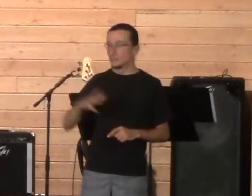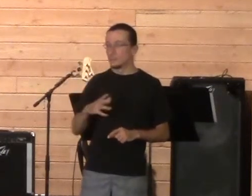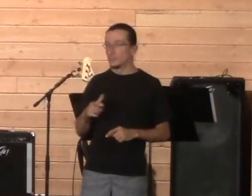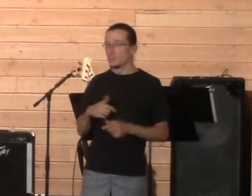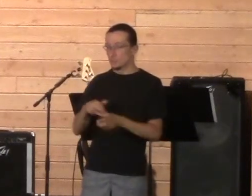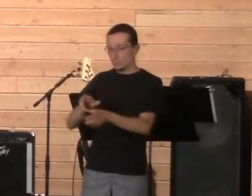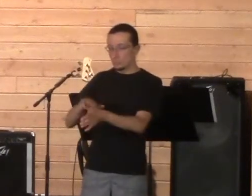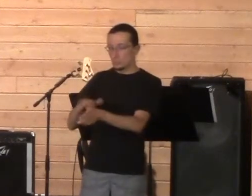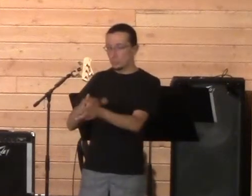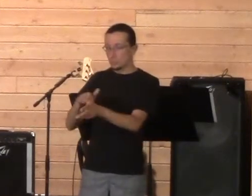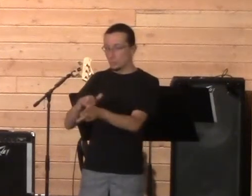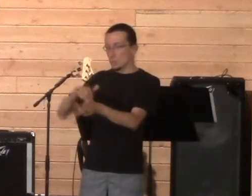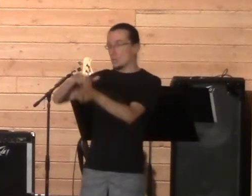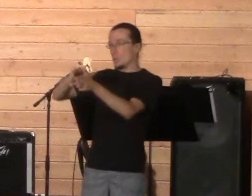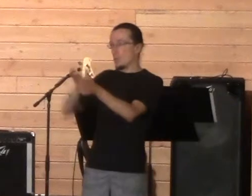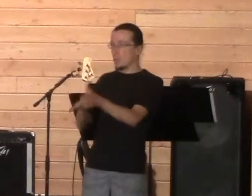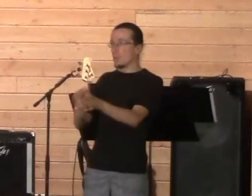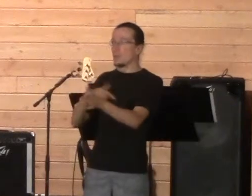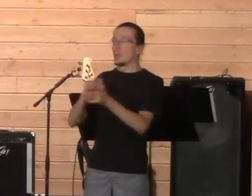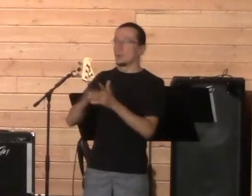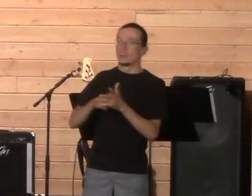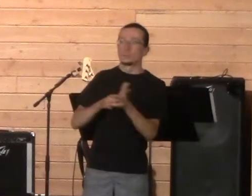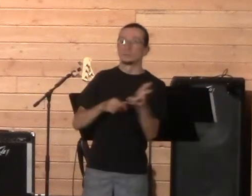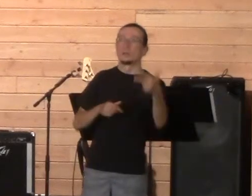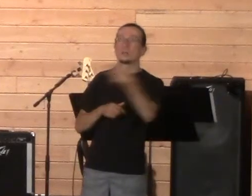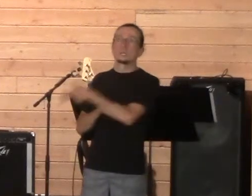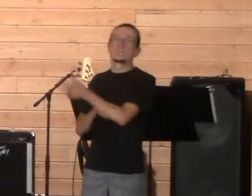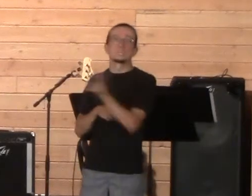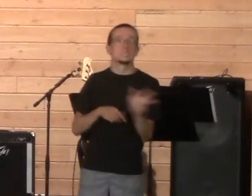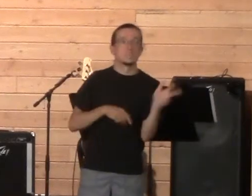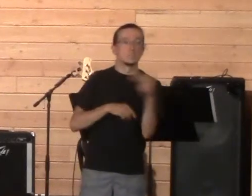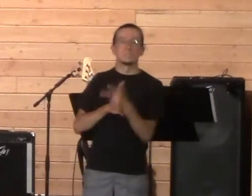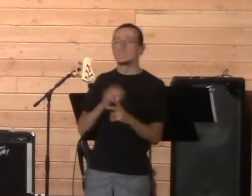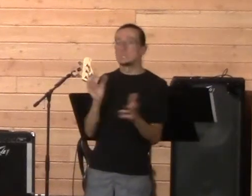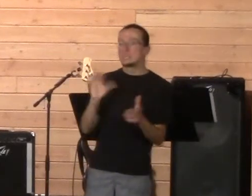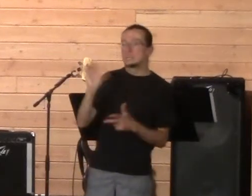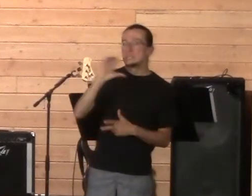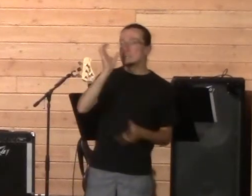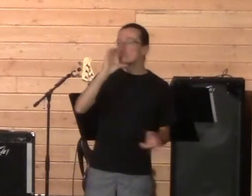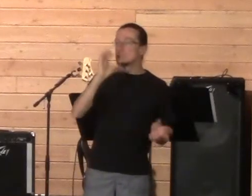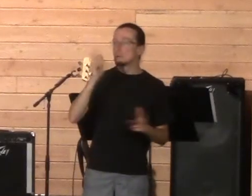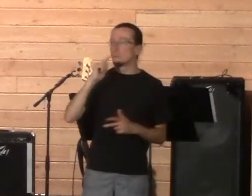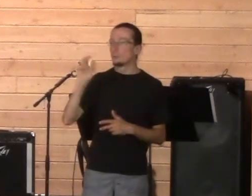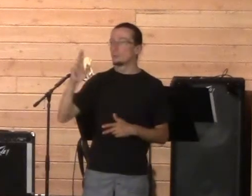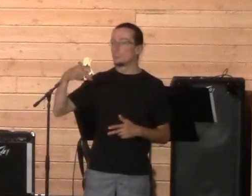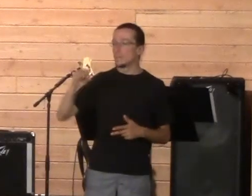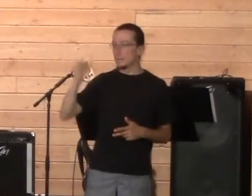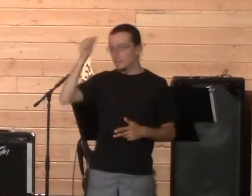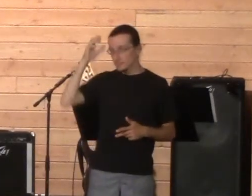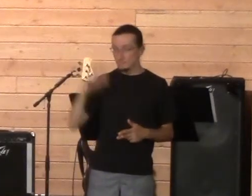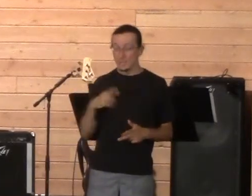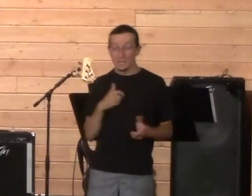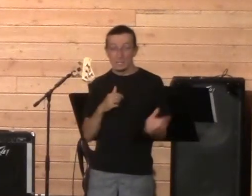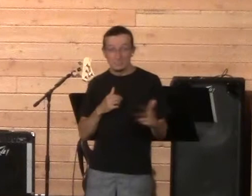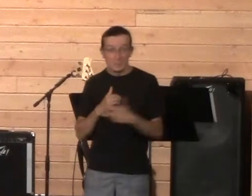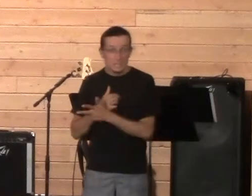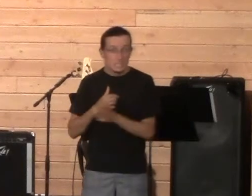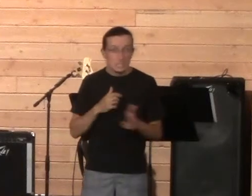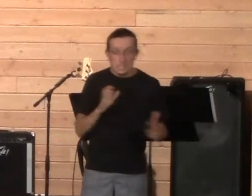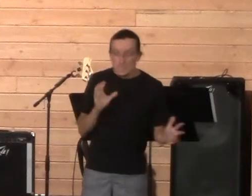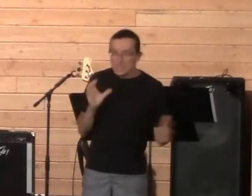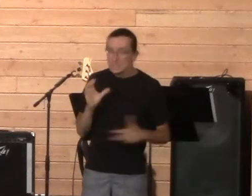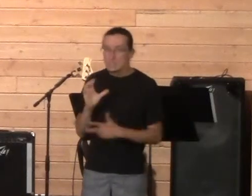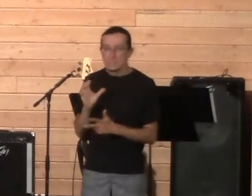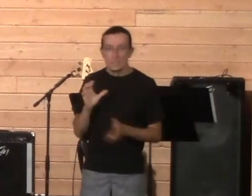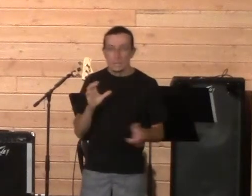trailer, and I started driving up and down the streets and looking for the UPS man, you know, driving and looking and driving and looking. And